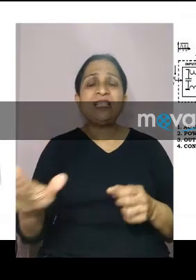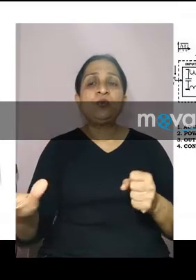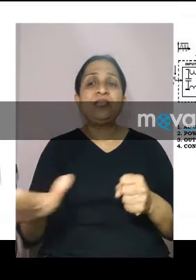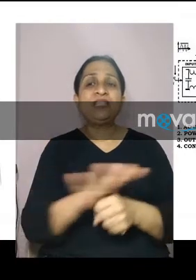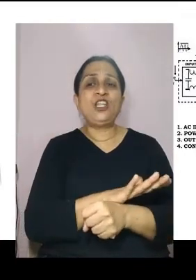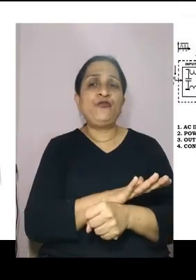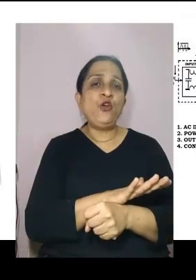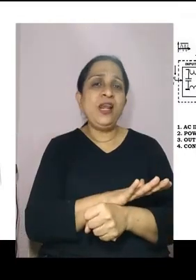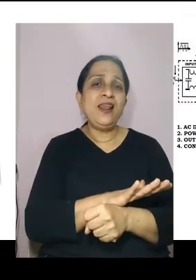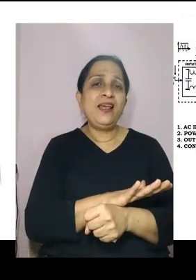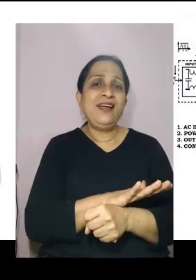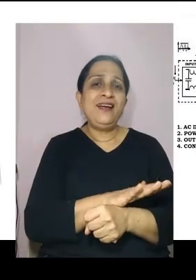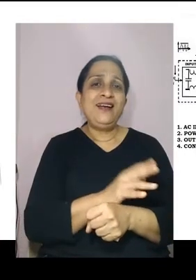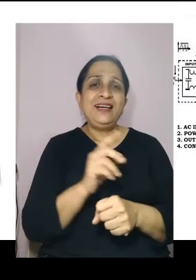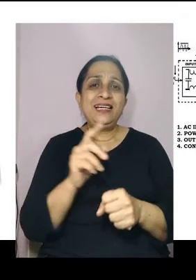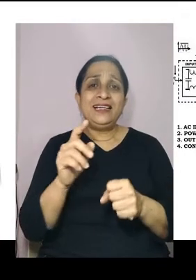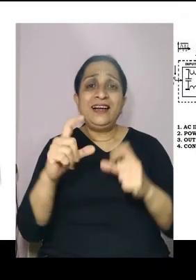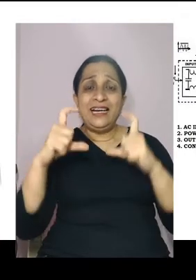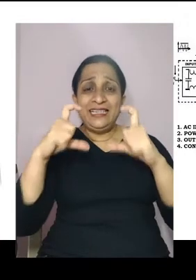Now this is the full